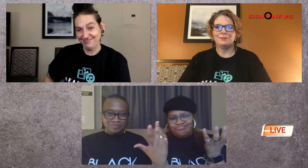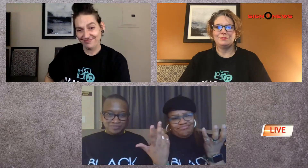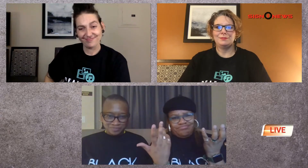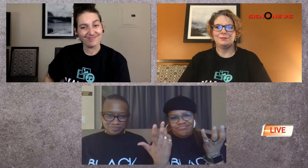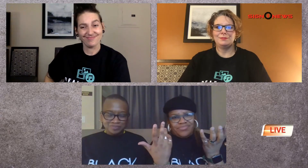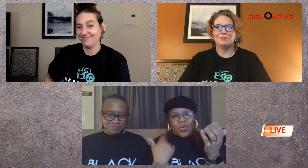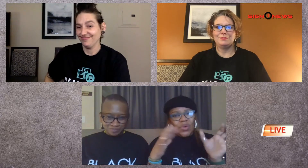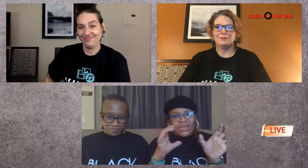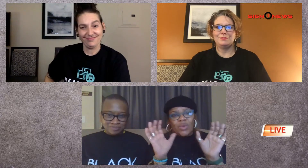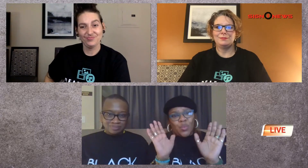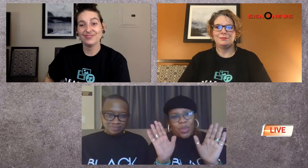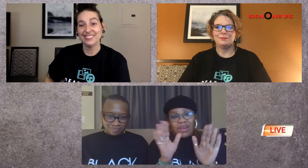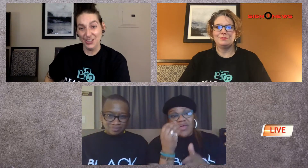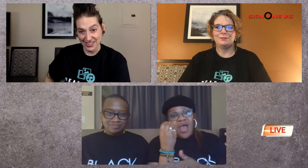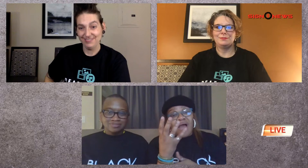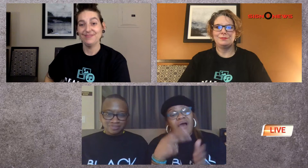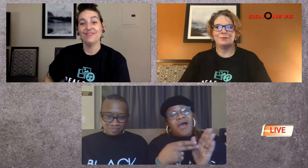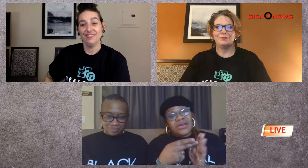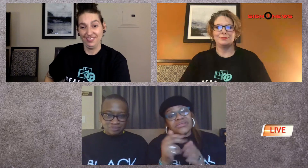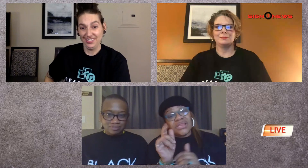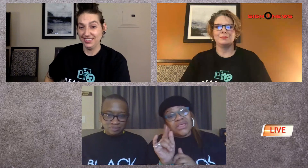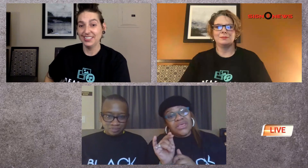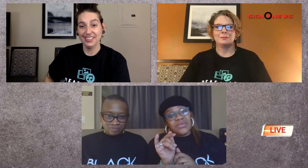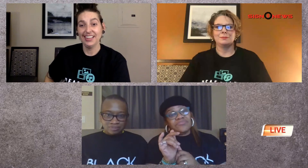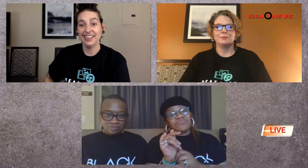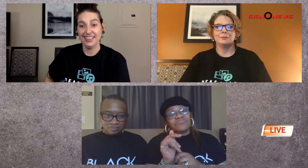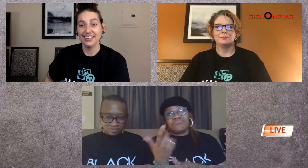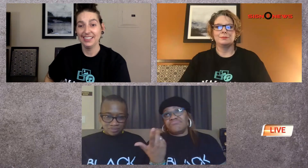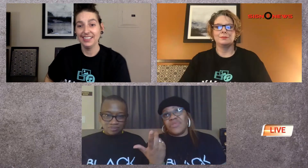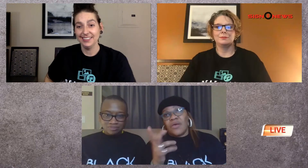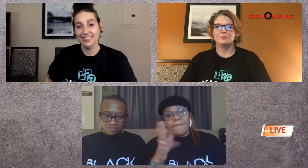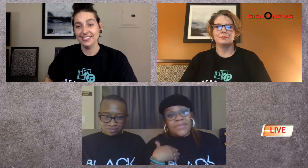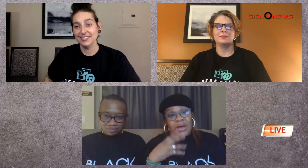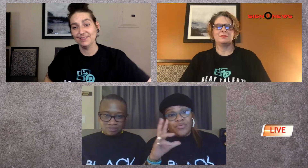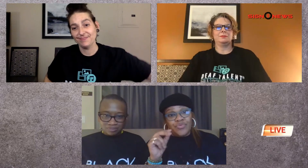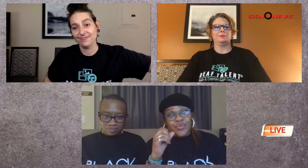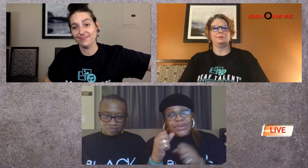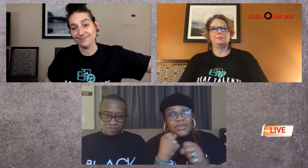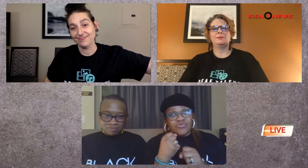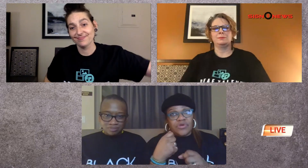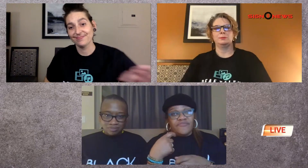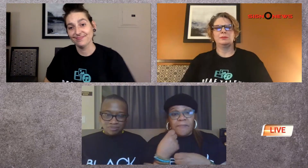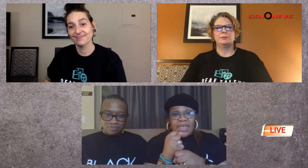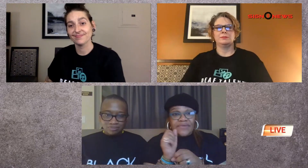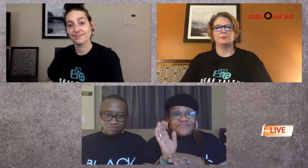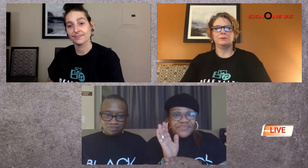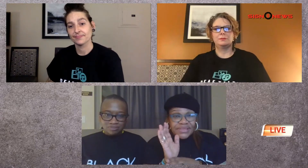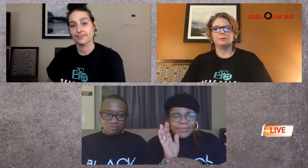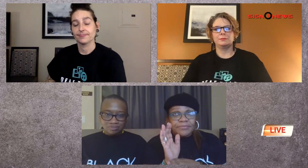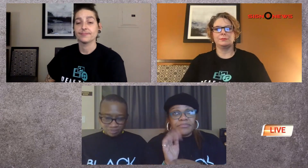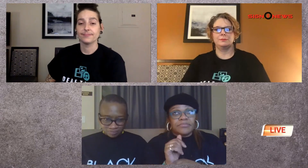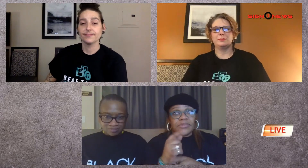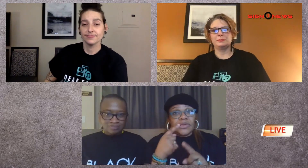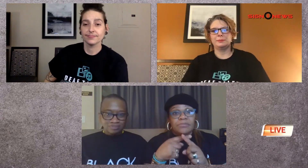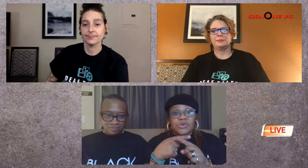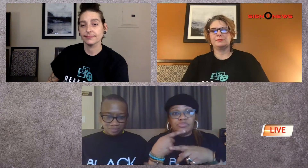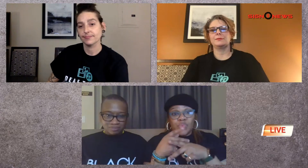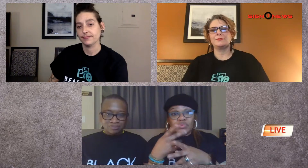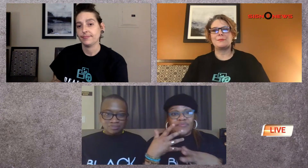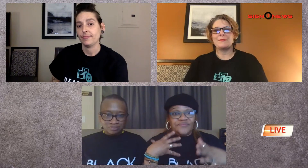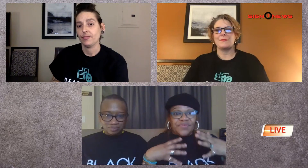If we had some technological issues, but it was awesome. Honestly, my